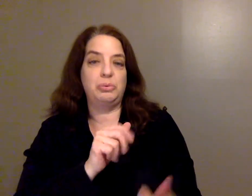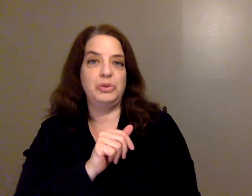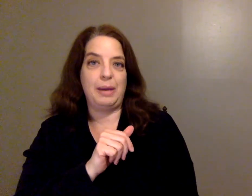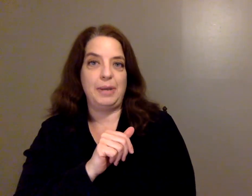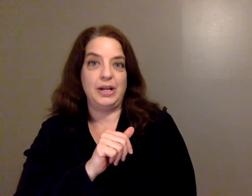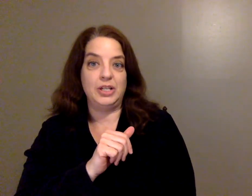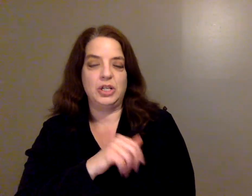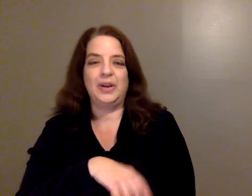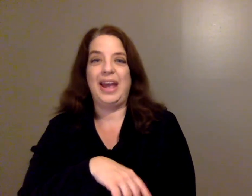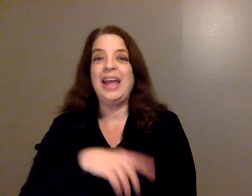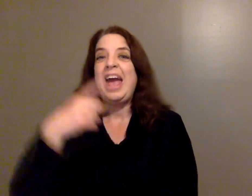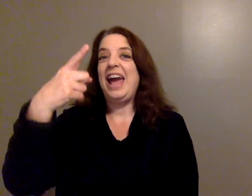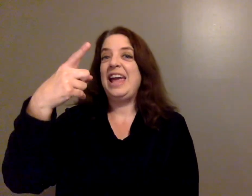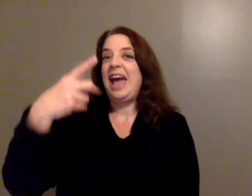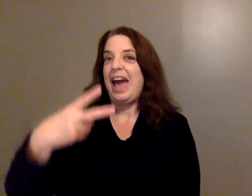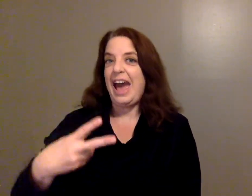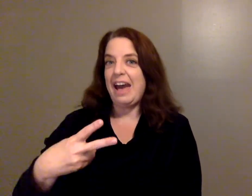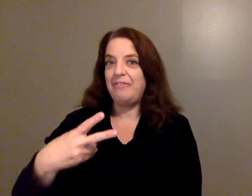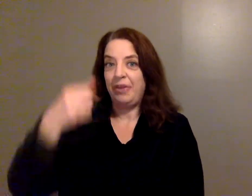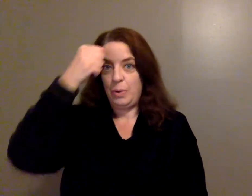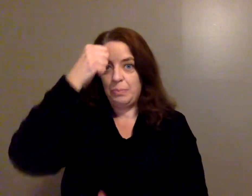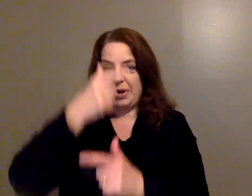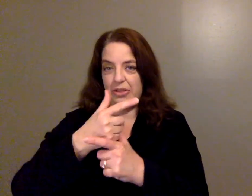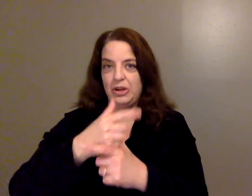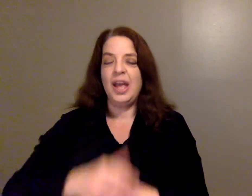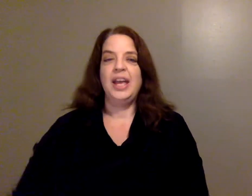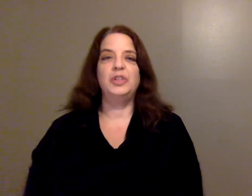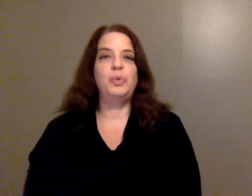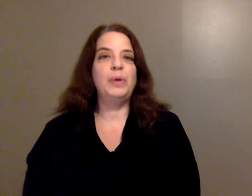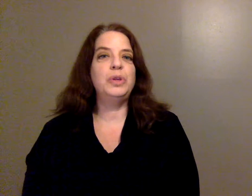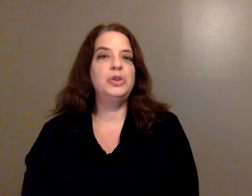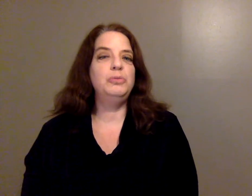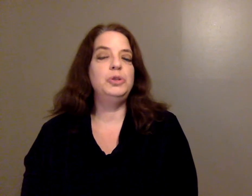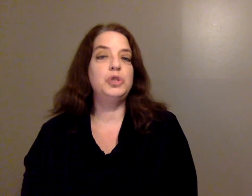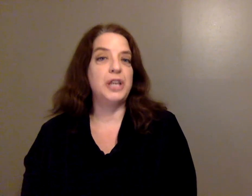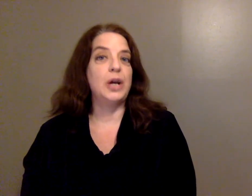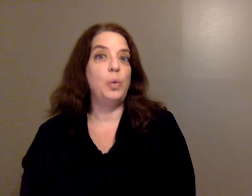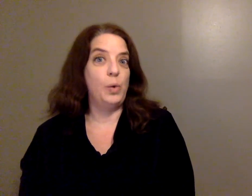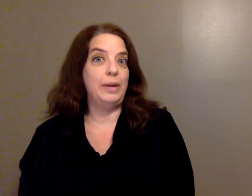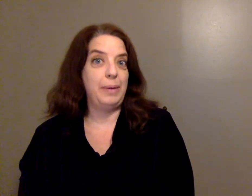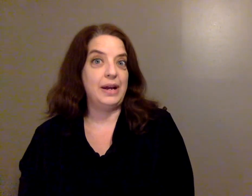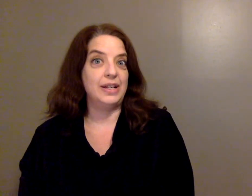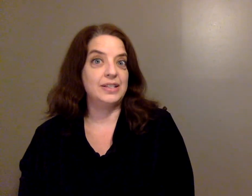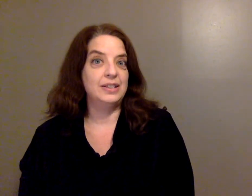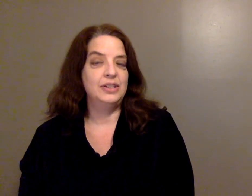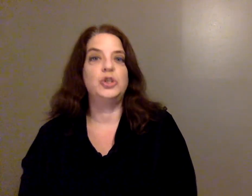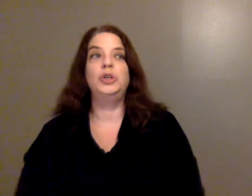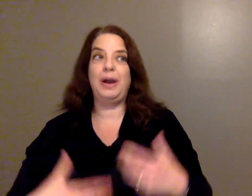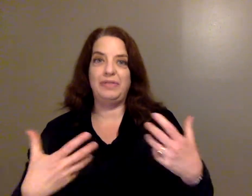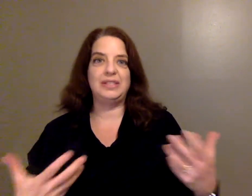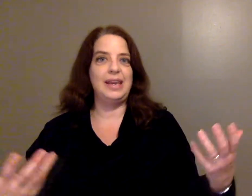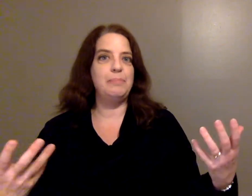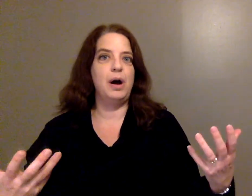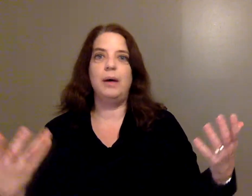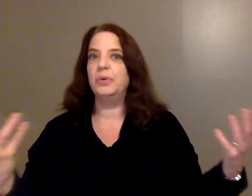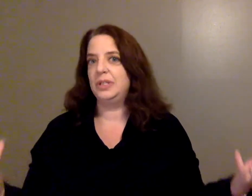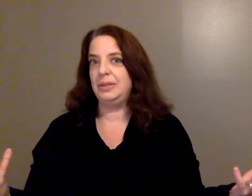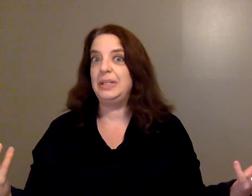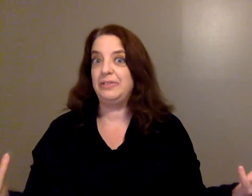that marriage, okay? A half brother is one with whom you share one parent. So you have the same mom or in different